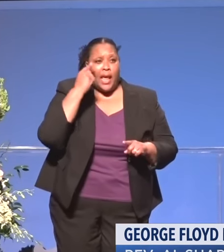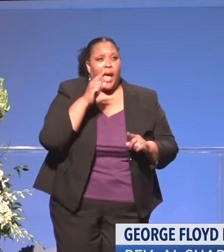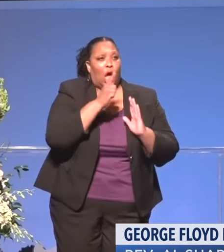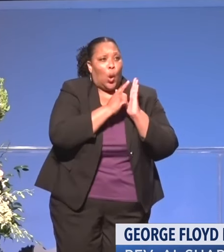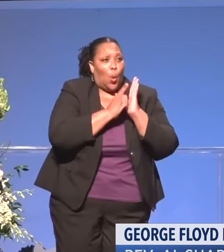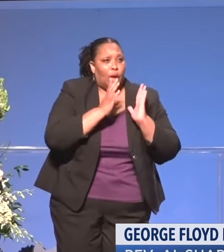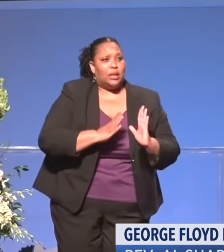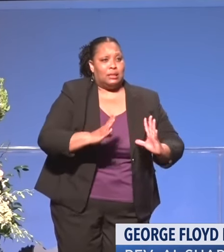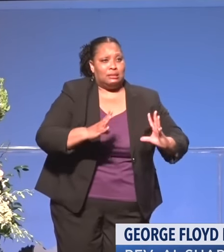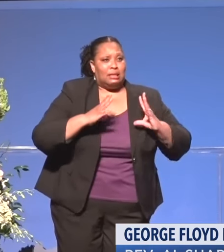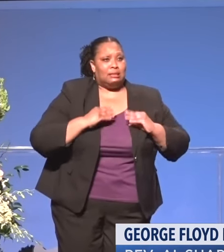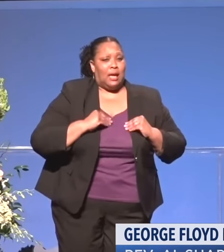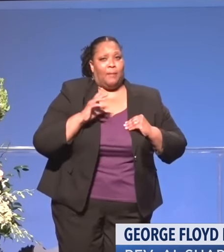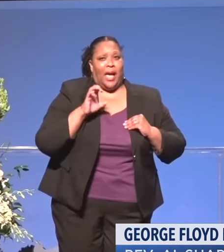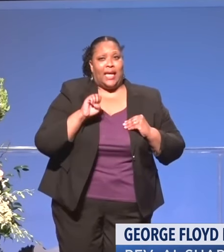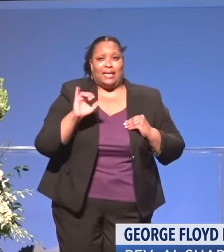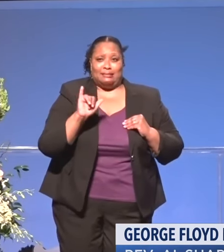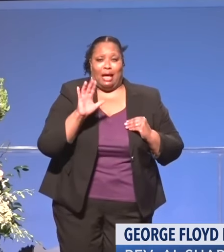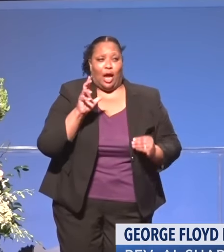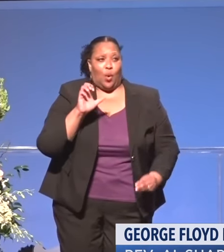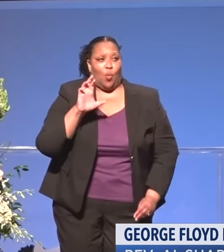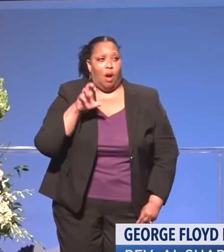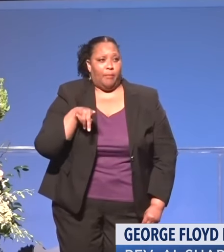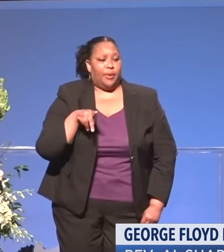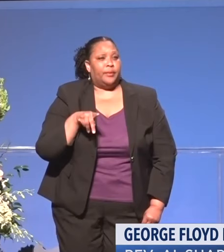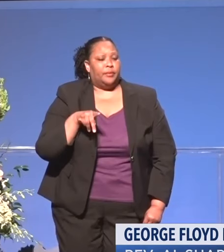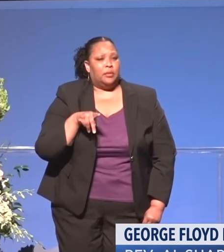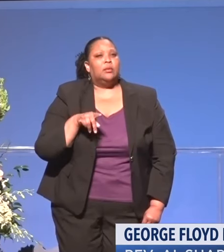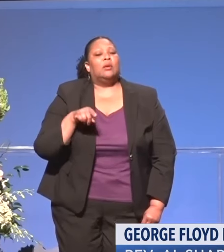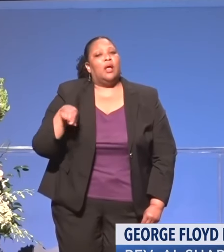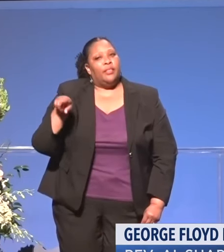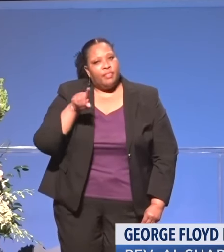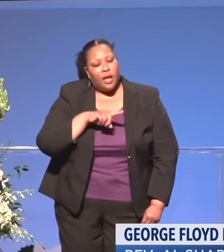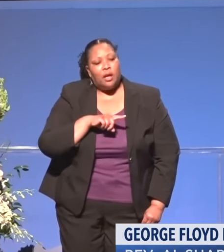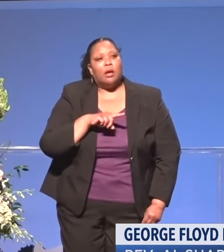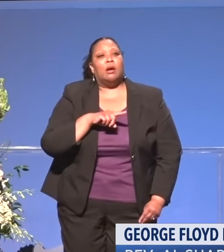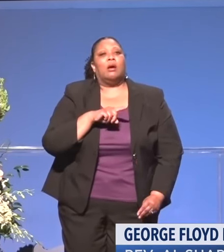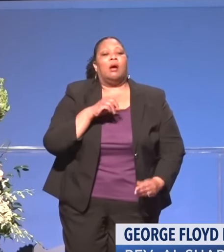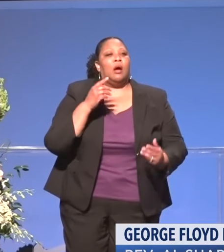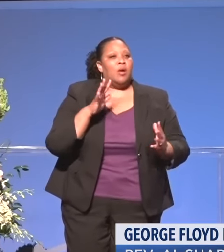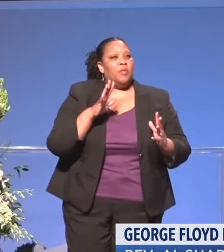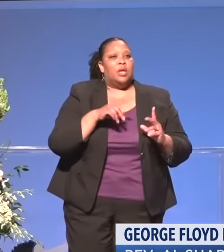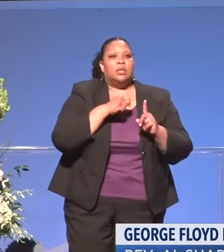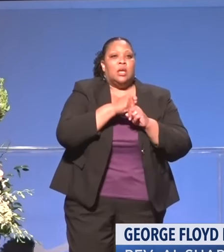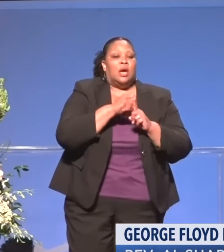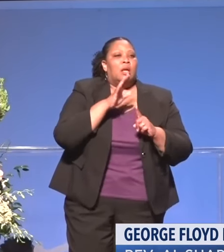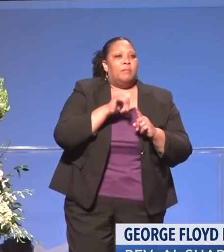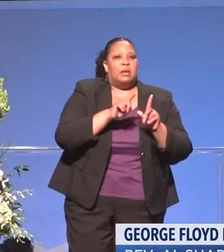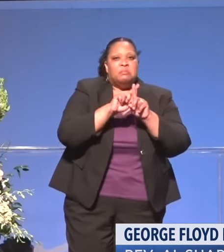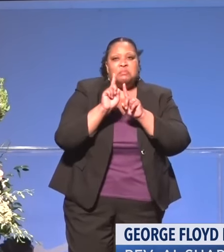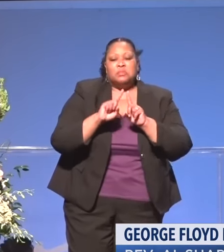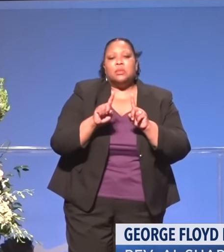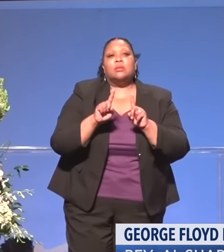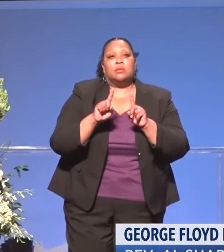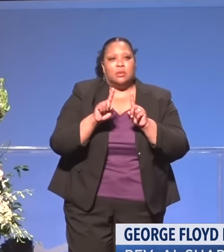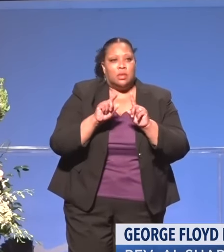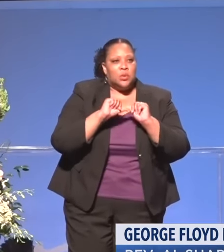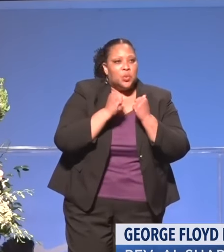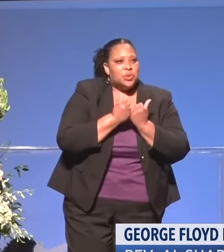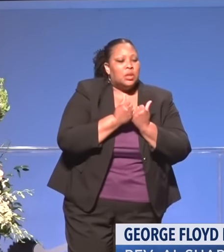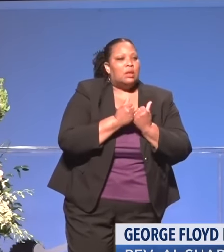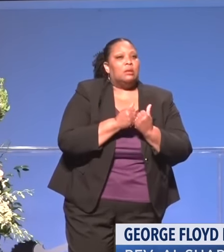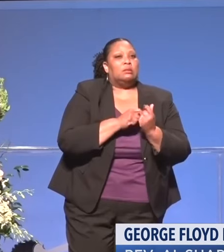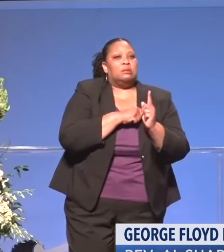take these cases like Trump has. They are targeted by their bar associations. They're